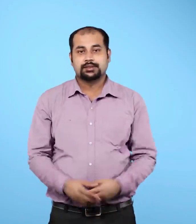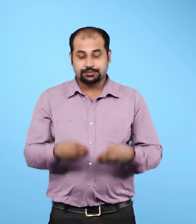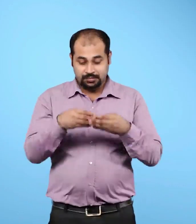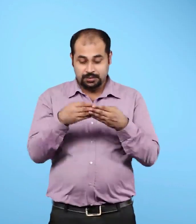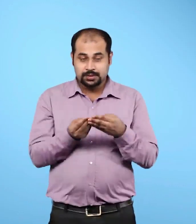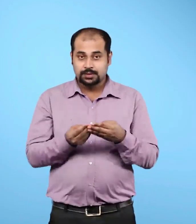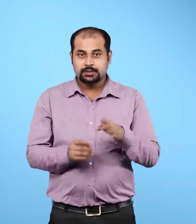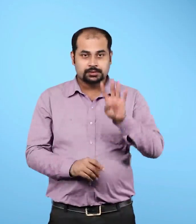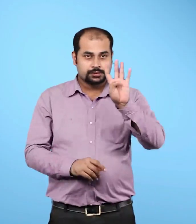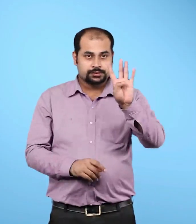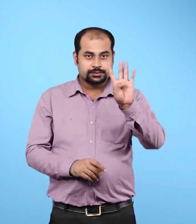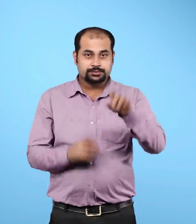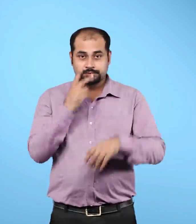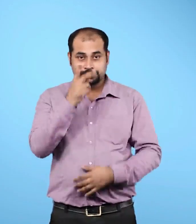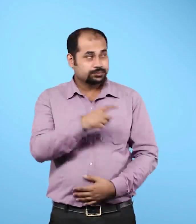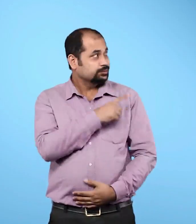Bill 4.